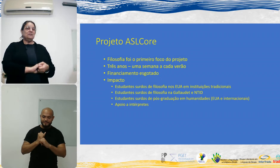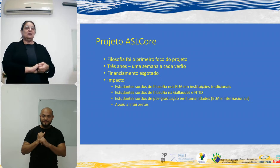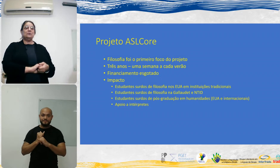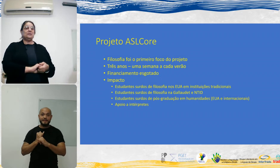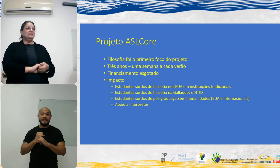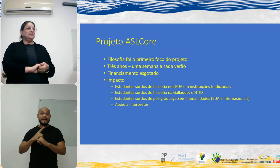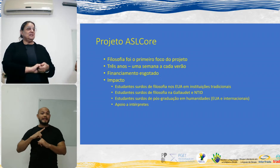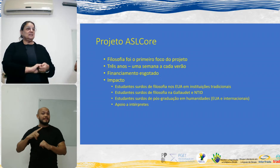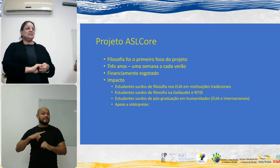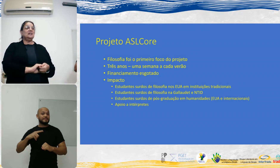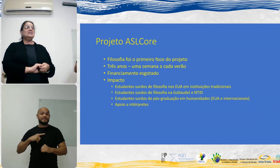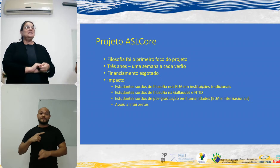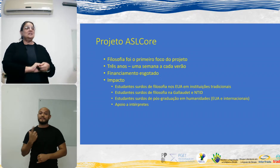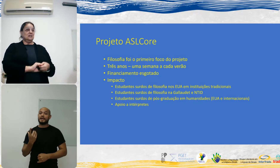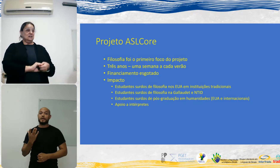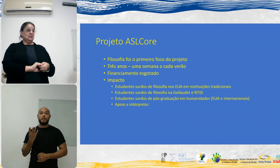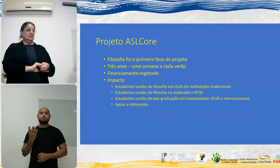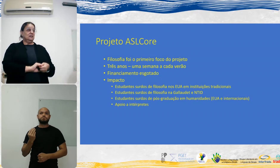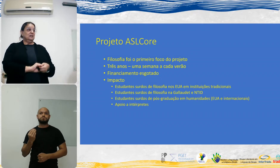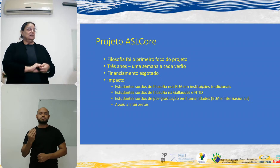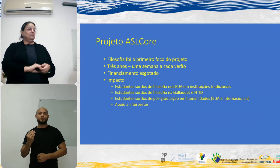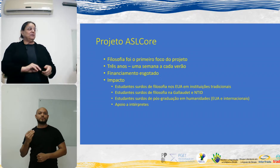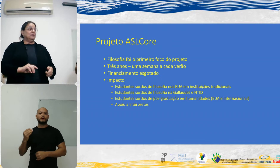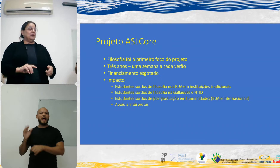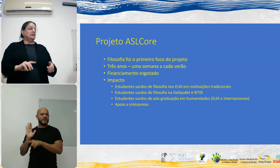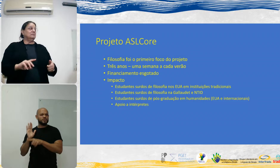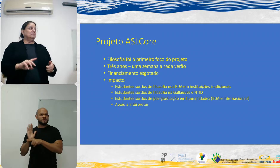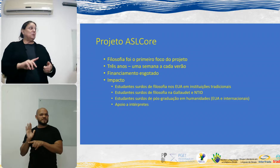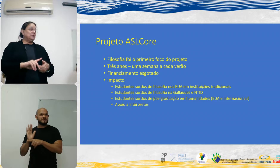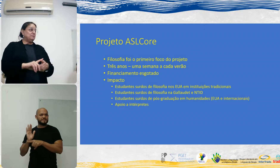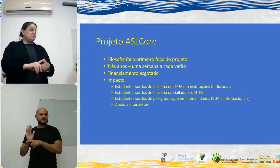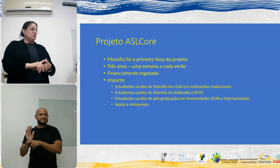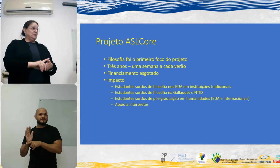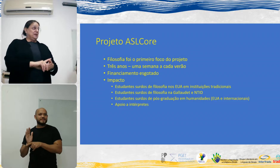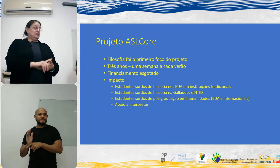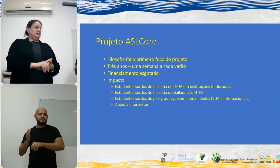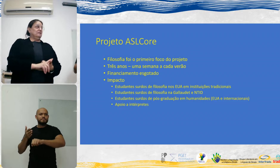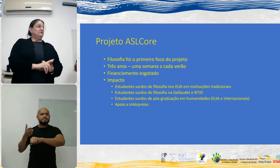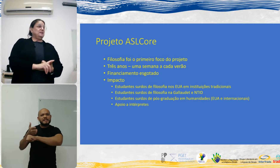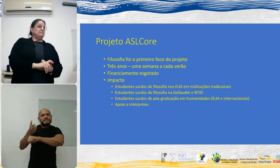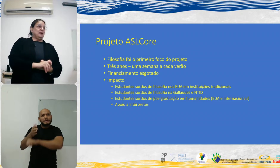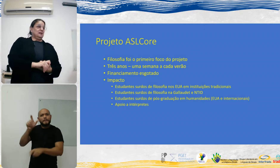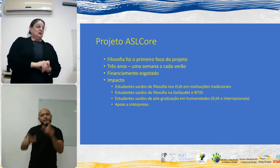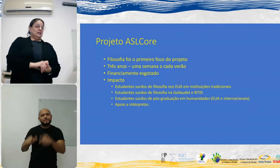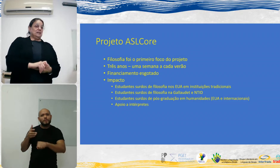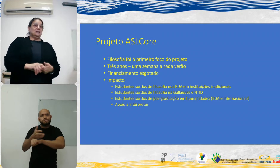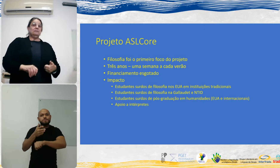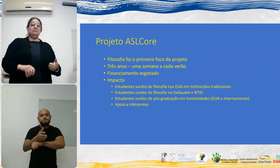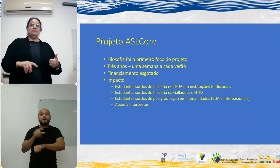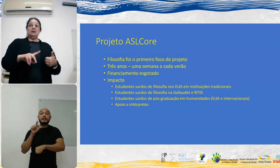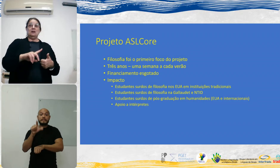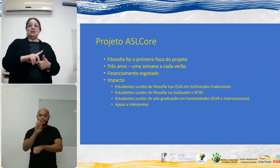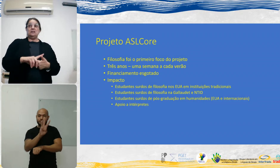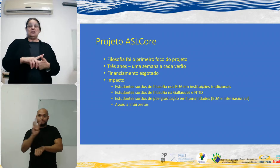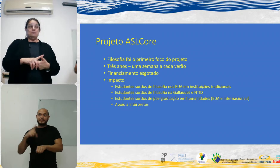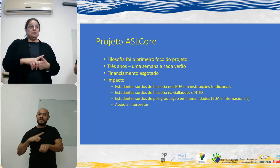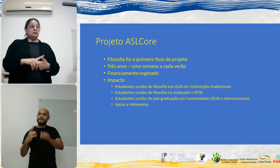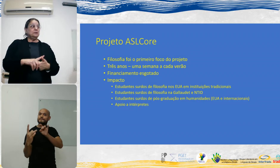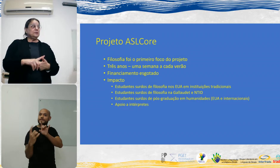tens of thousands of hits a year. And most people that give feedback on it